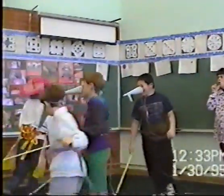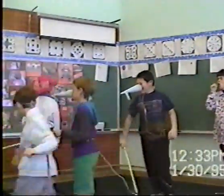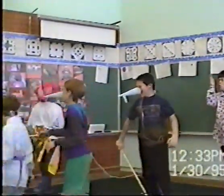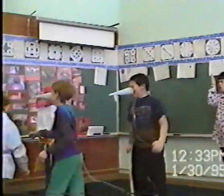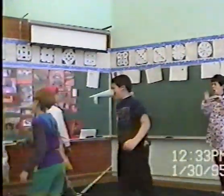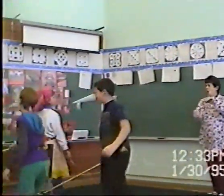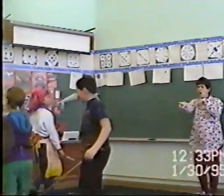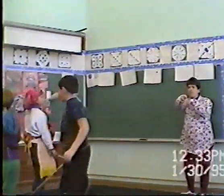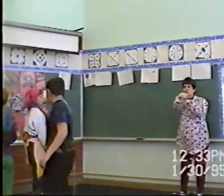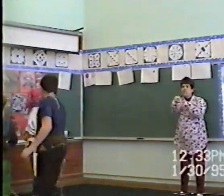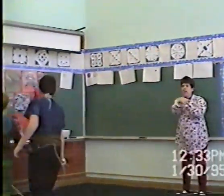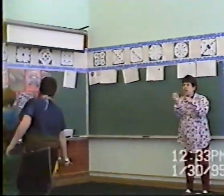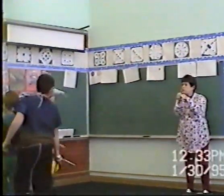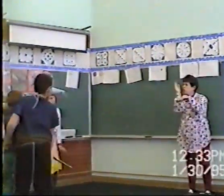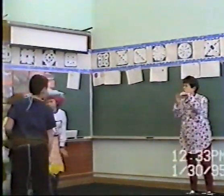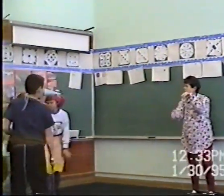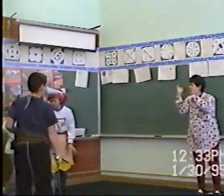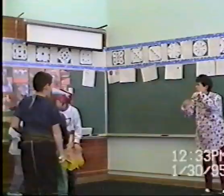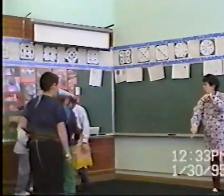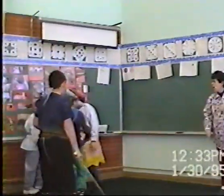Who cut off their tails with a carving knife.